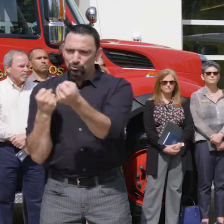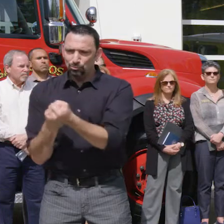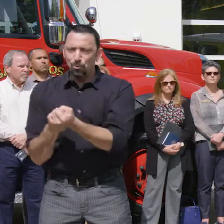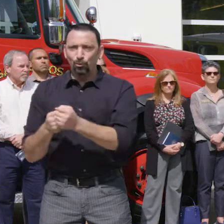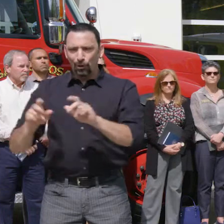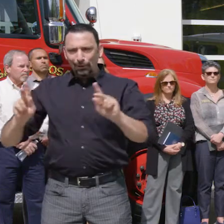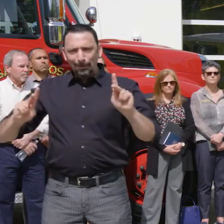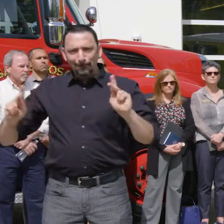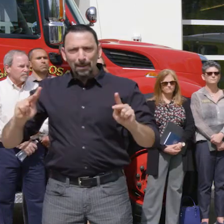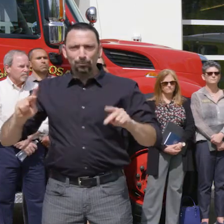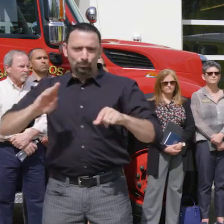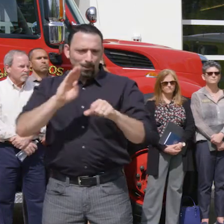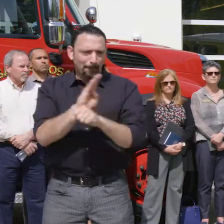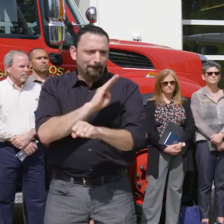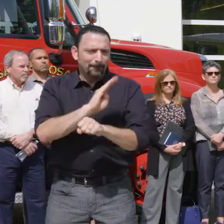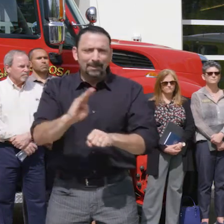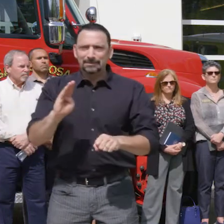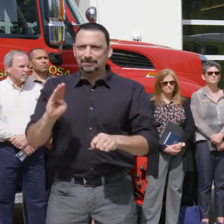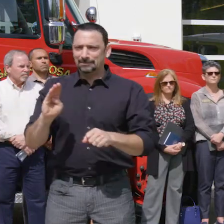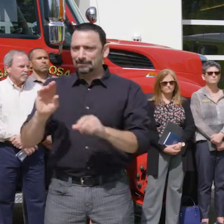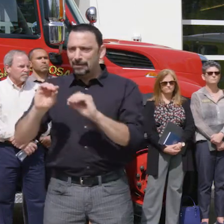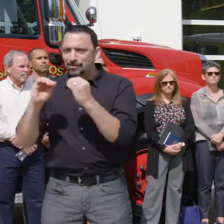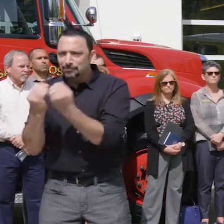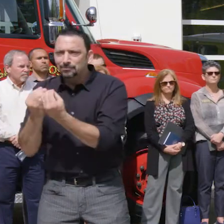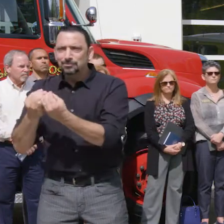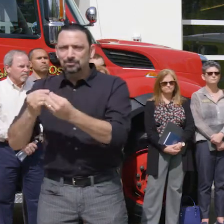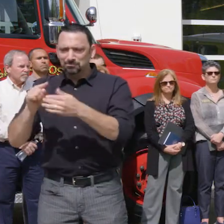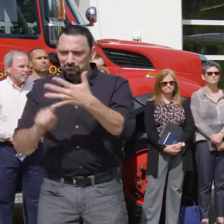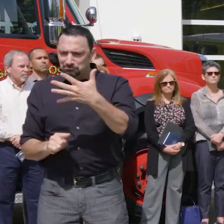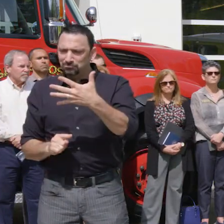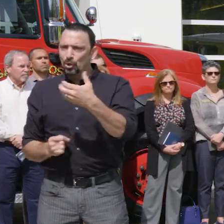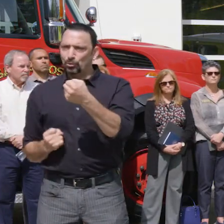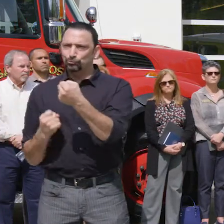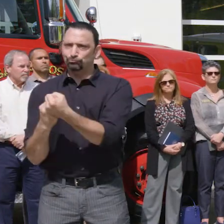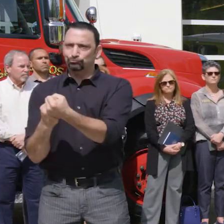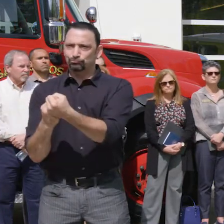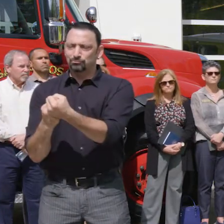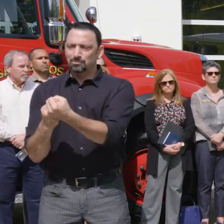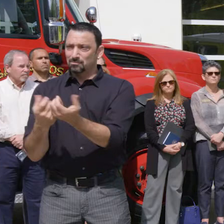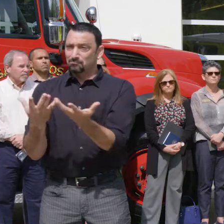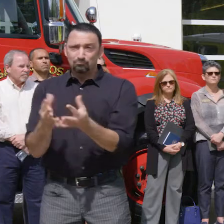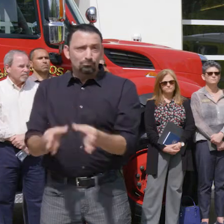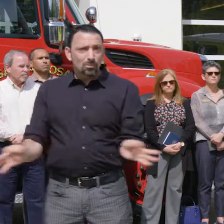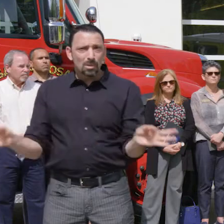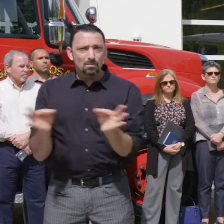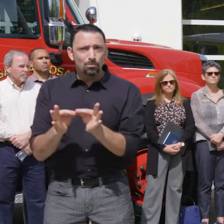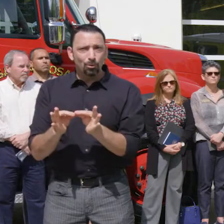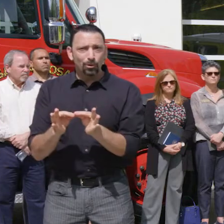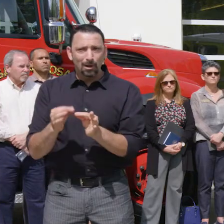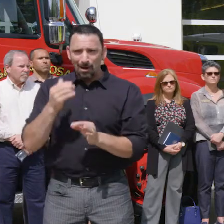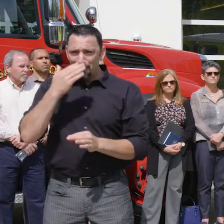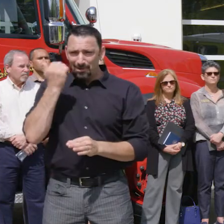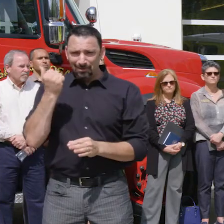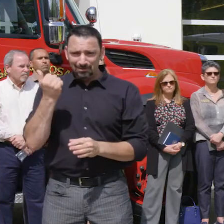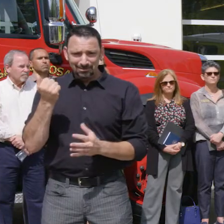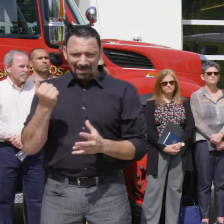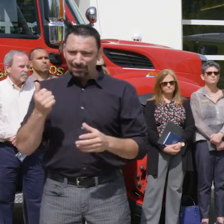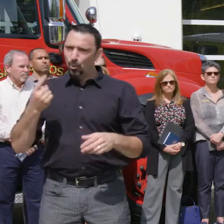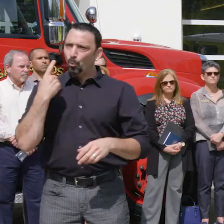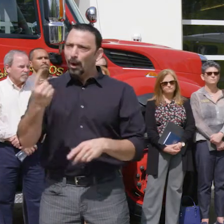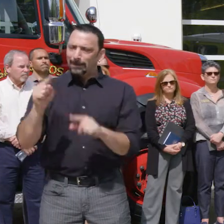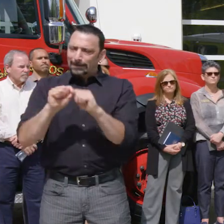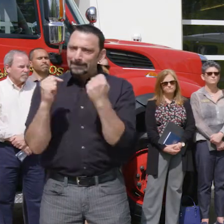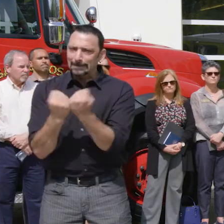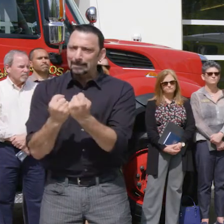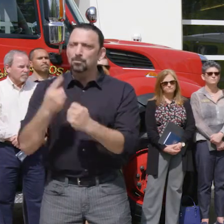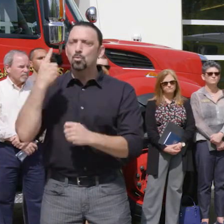to ensure that our communities get rebuilt to the fullest. This is very important that you know this, because this is a one-team, one-fight effort